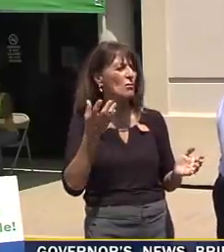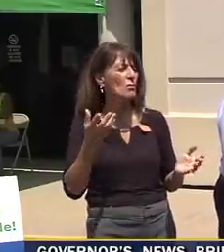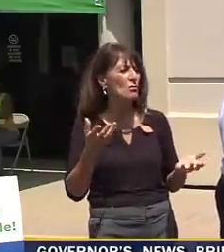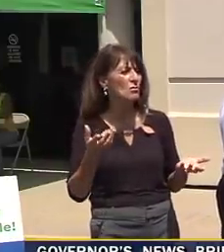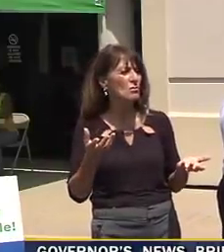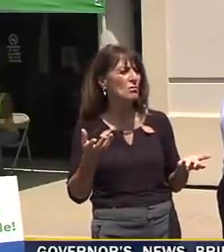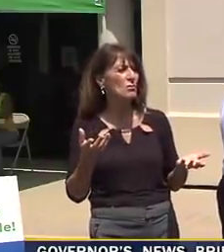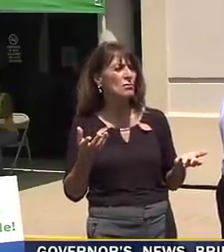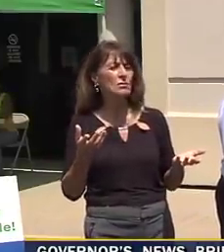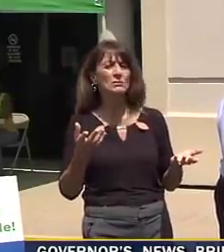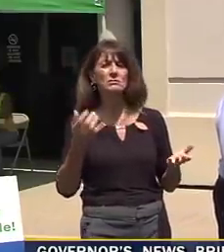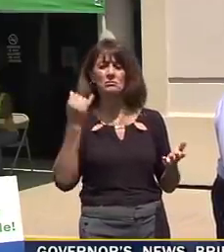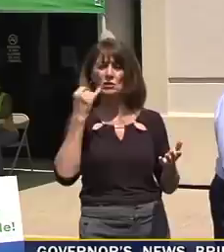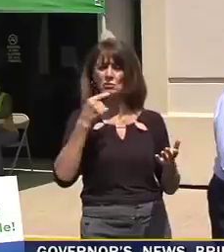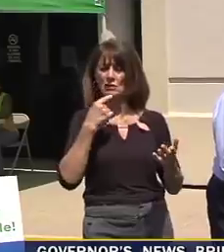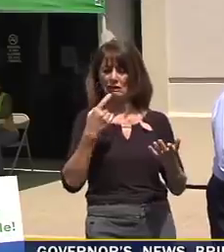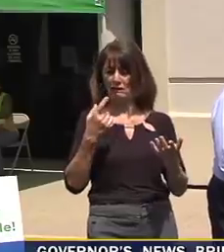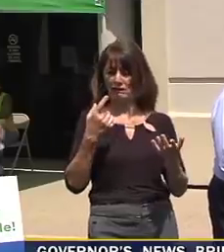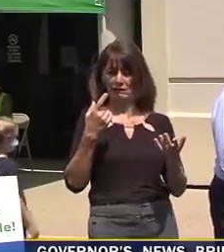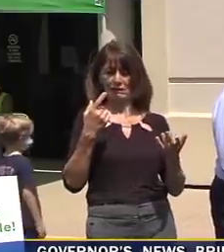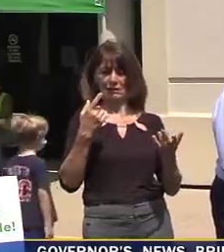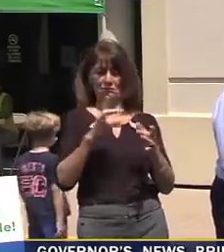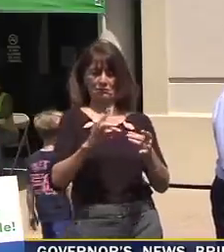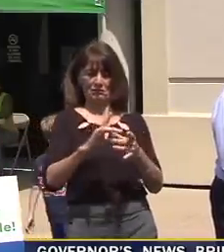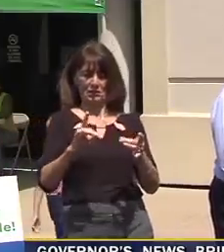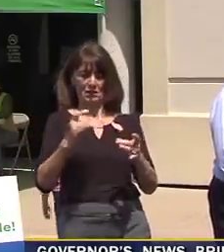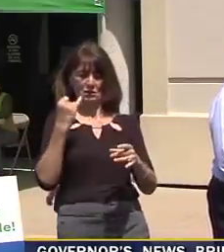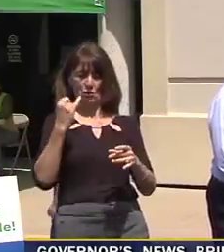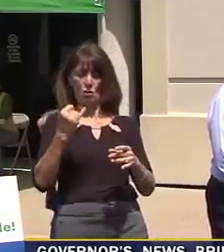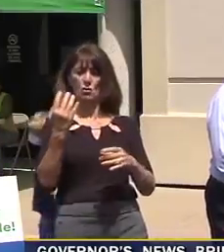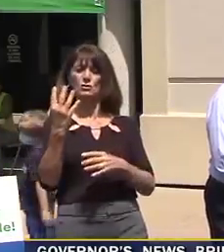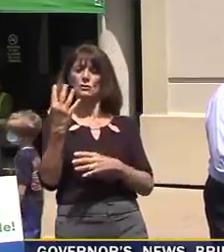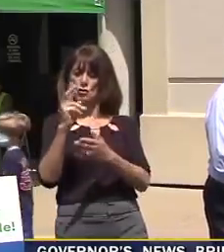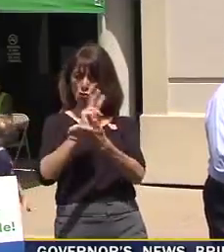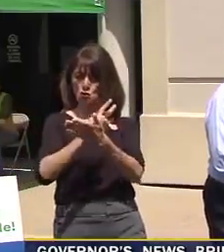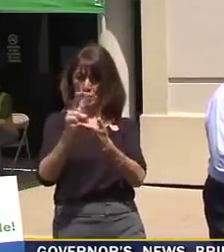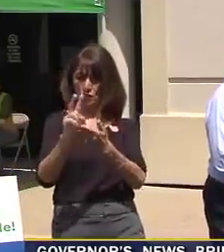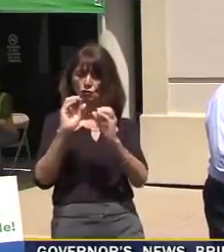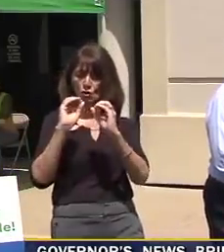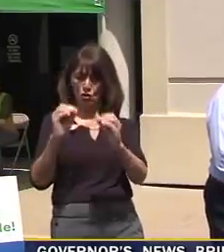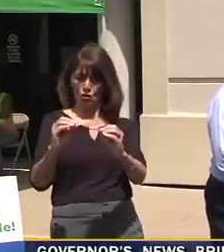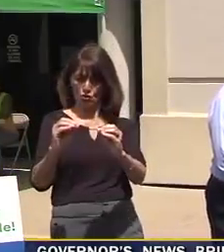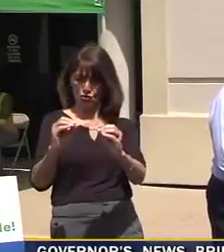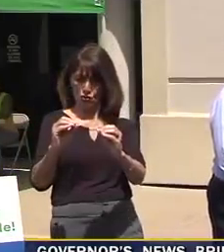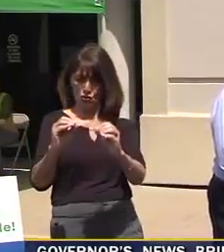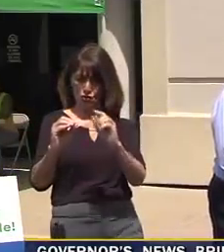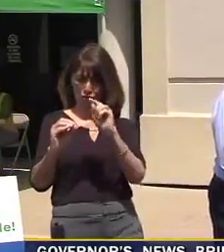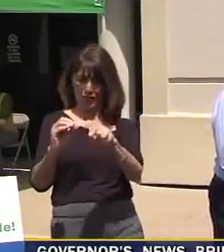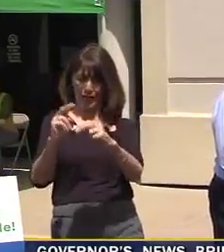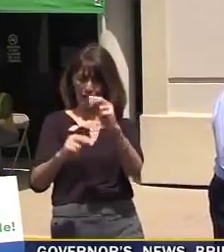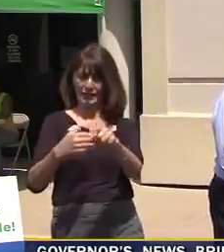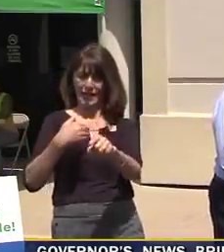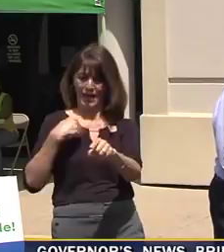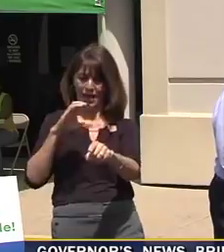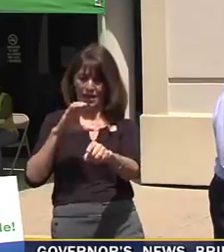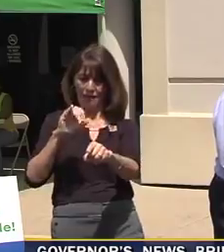no positive tests in 14 consecutive days, there'll be no longer any required staff